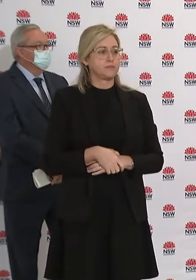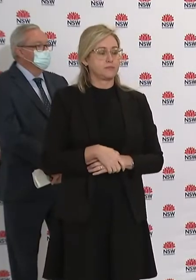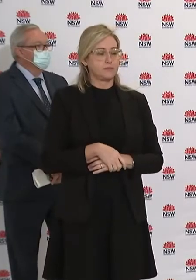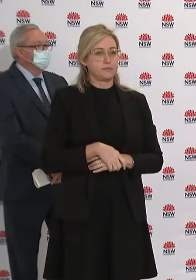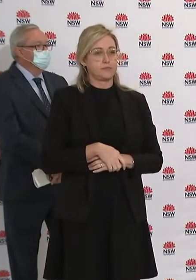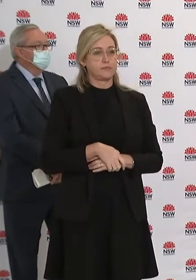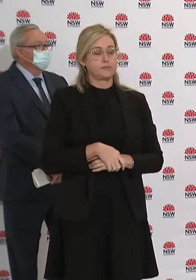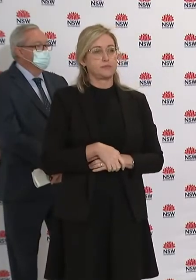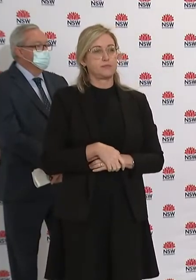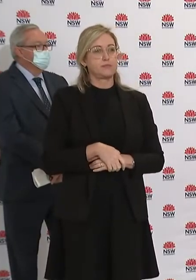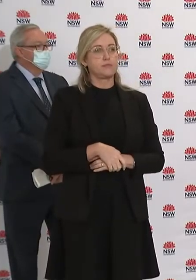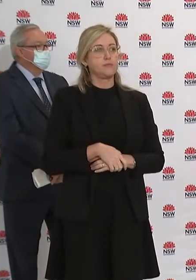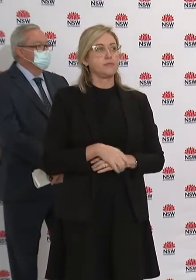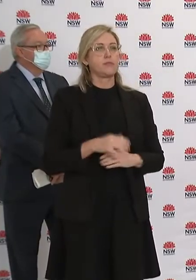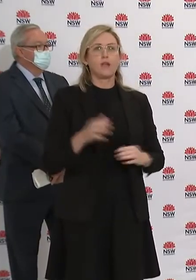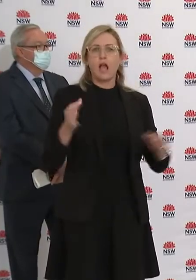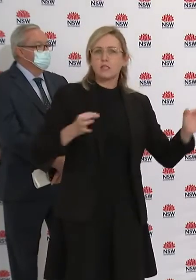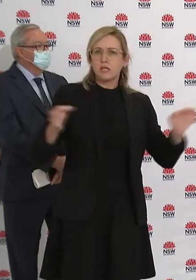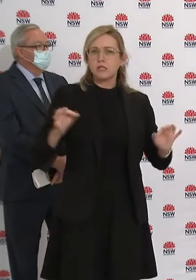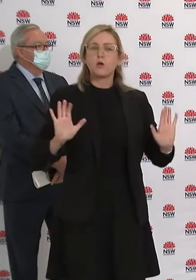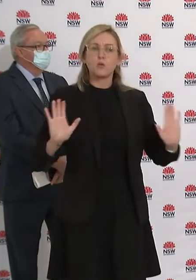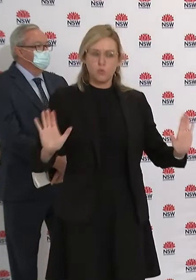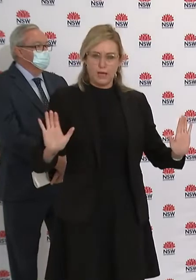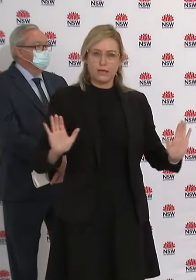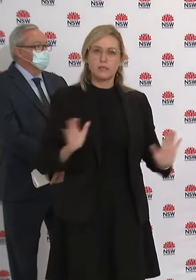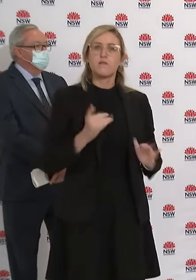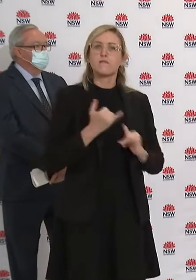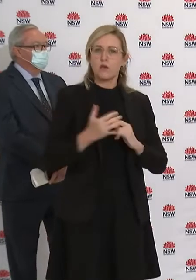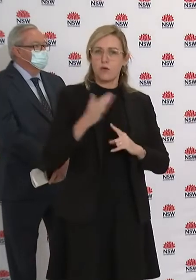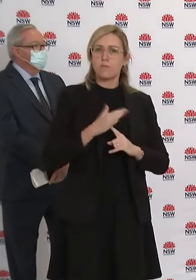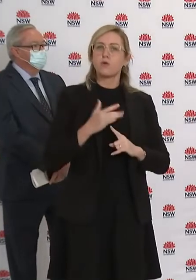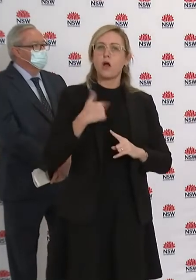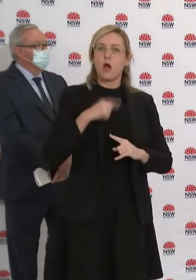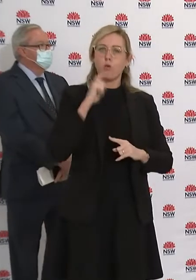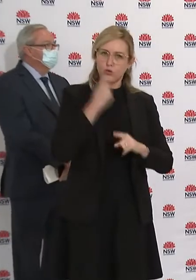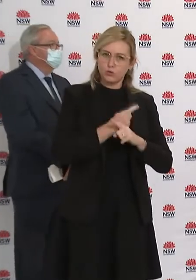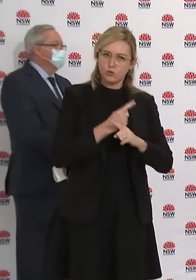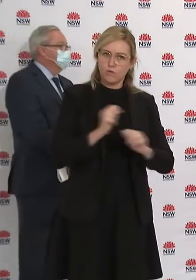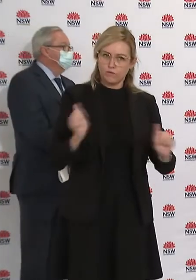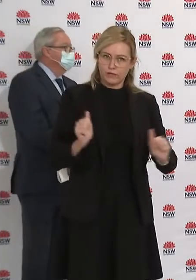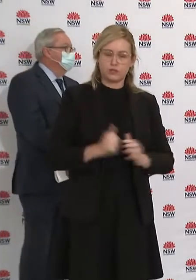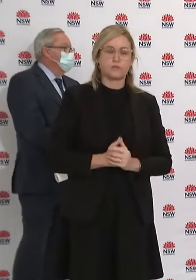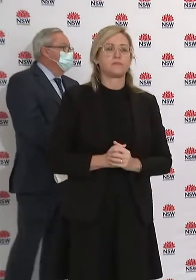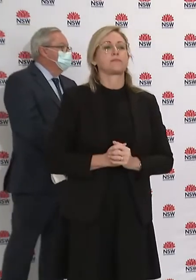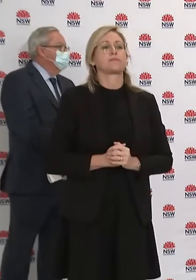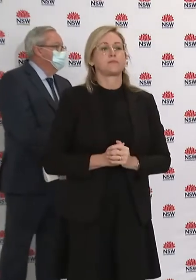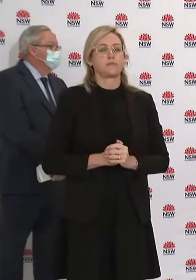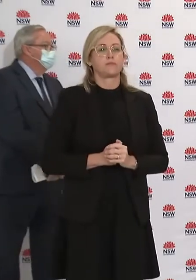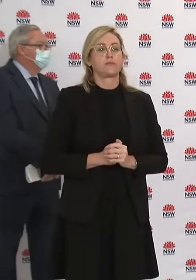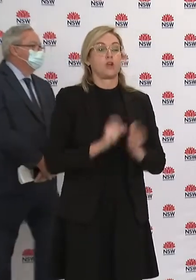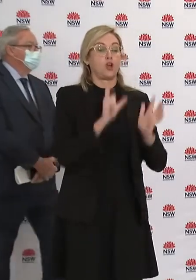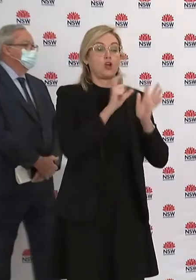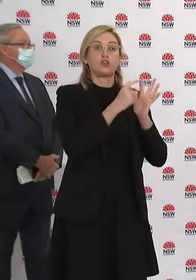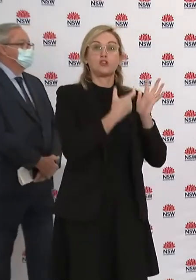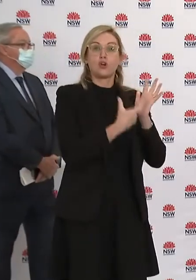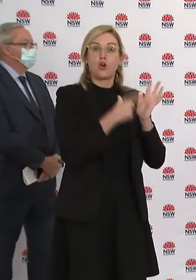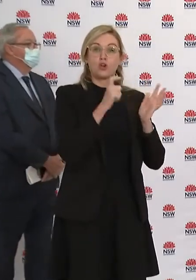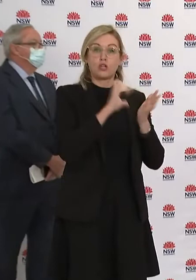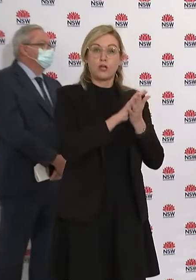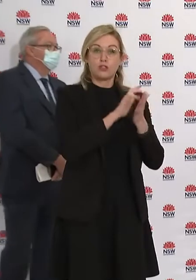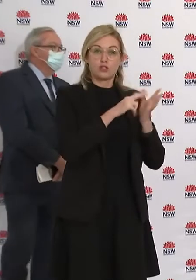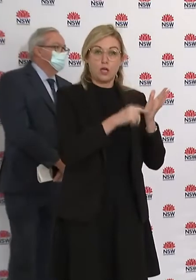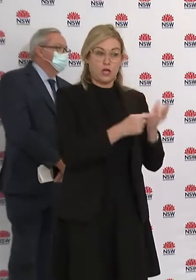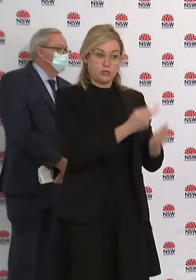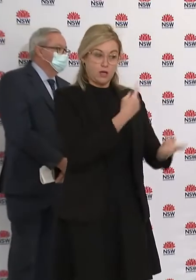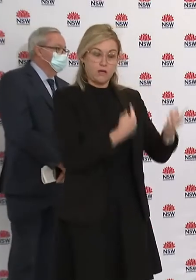very important information, so please allow me to finish my sentences. It is very important for us, based on Dr. Chant's advice, to get